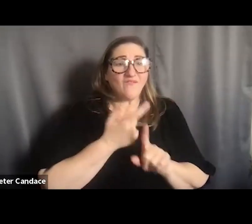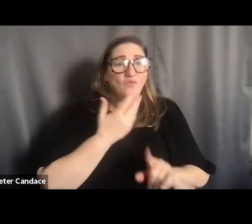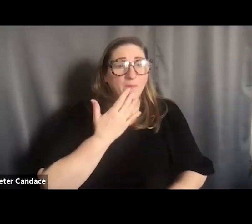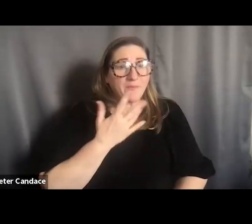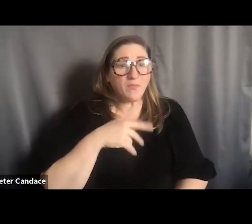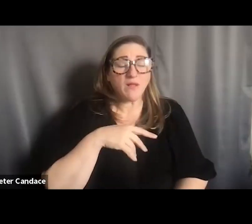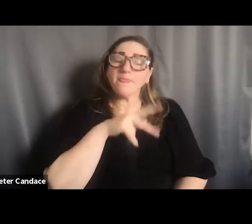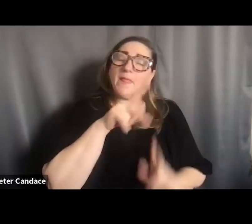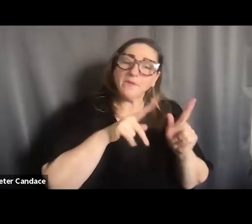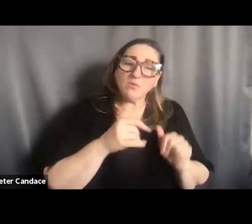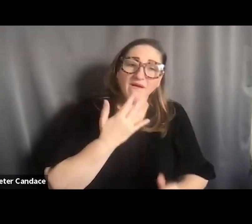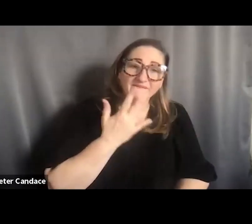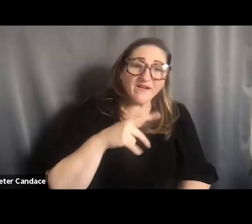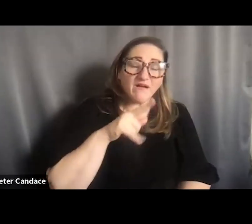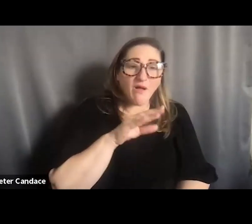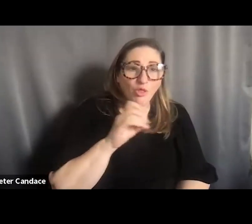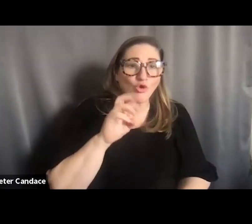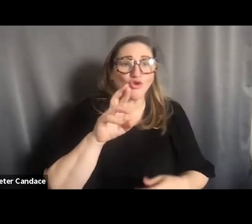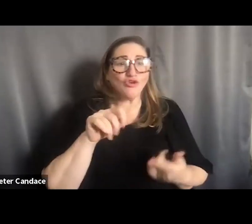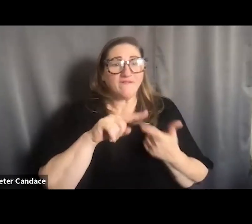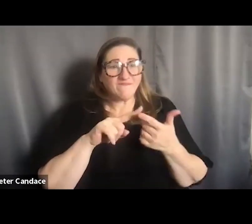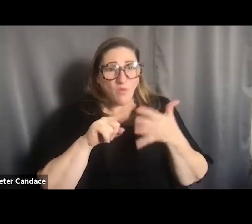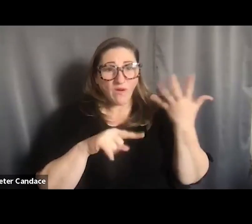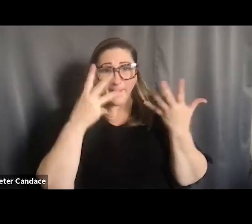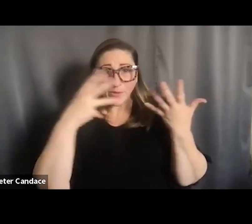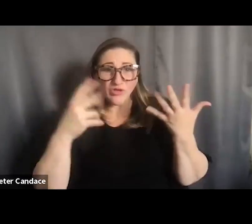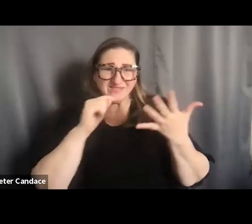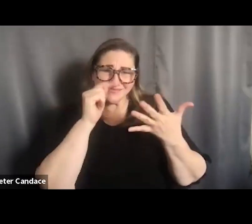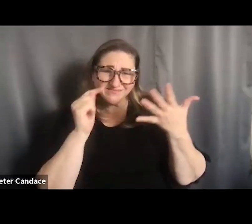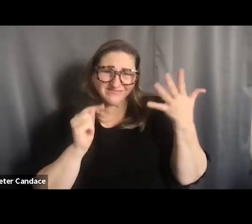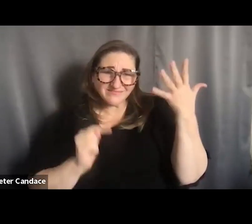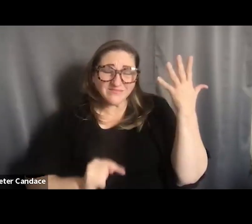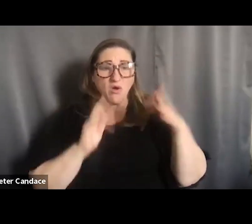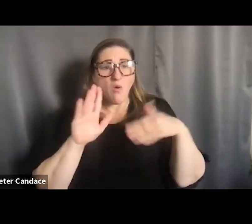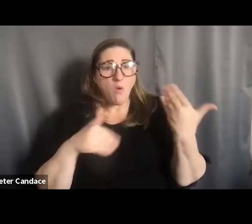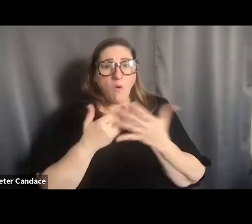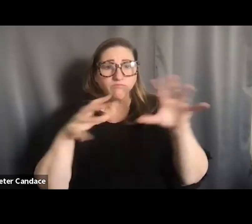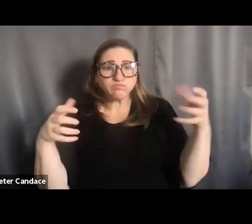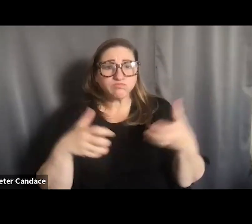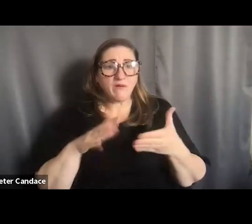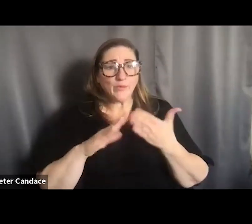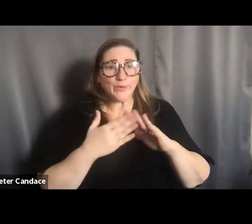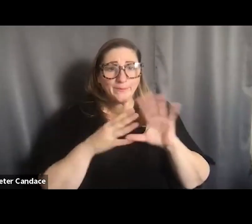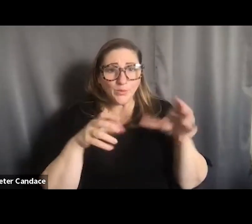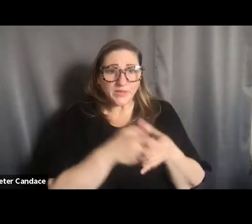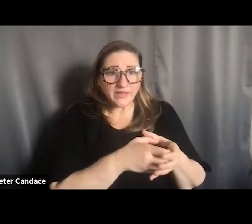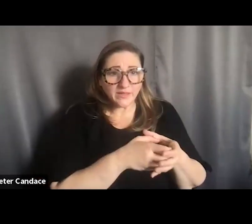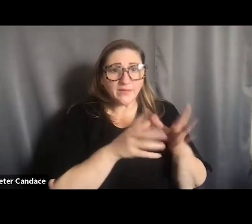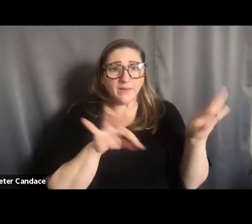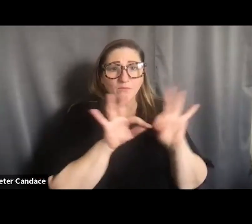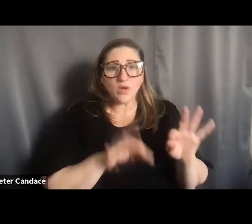etc. So we really hope that these stories can serve as snapshots of what's possible with sustained work and